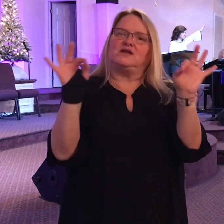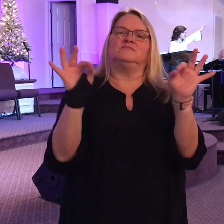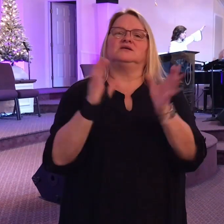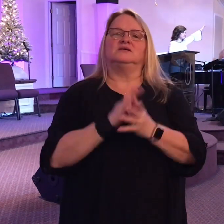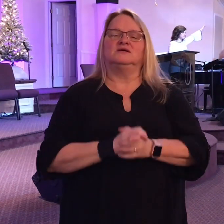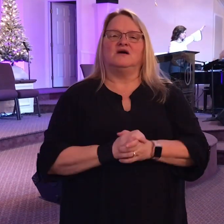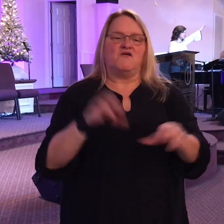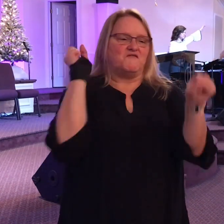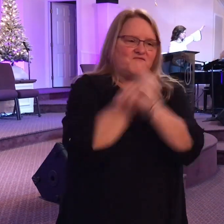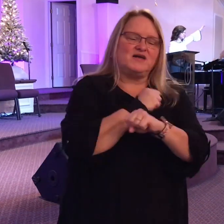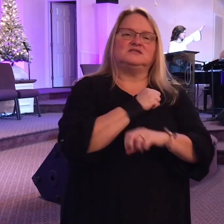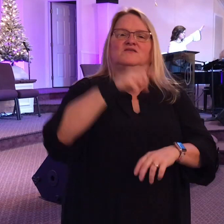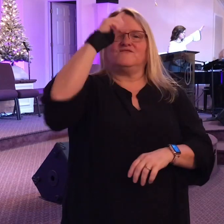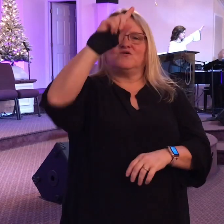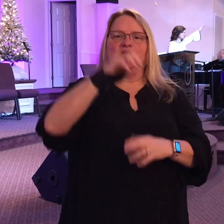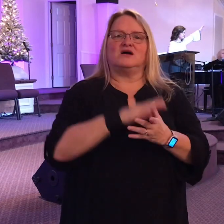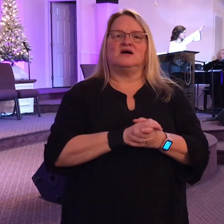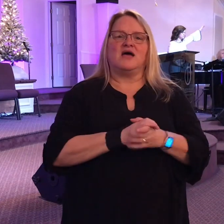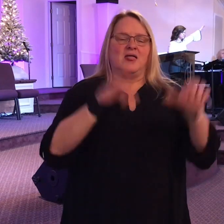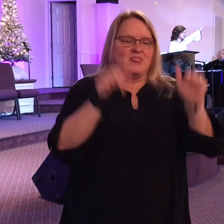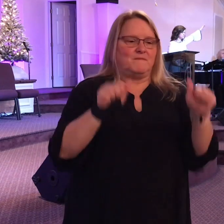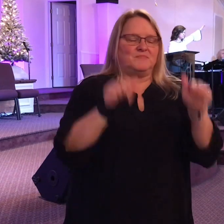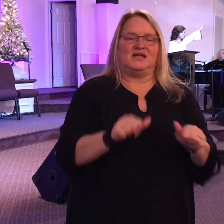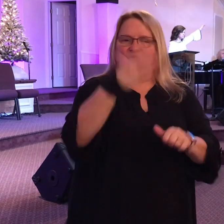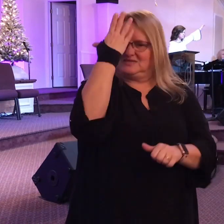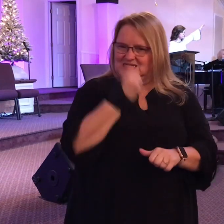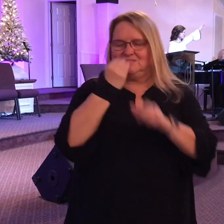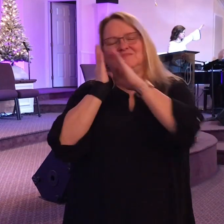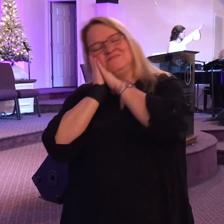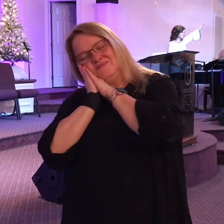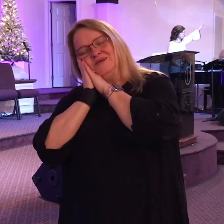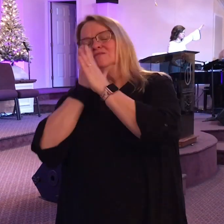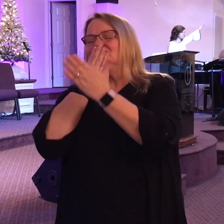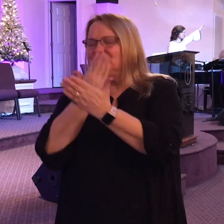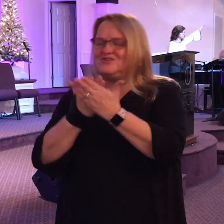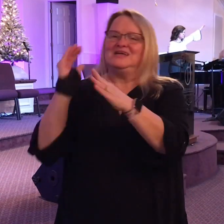amen. Fight for the ability to sleep soundly at night.